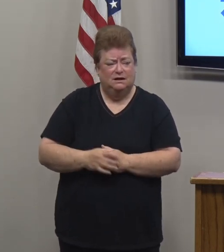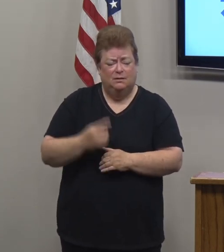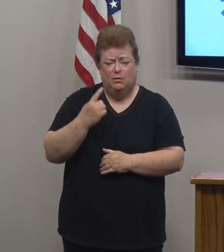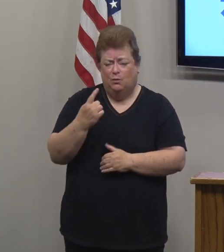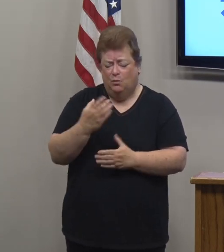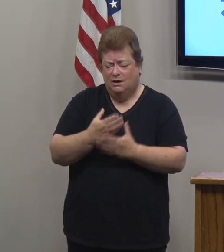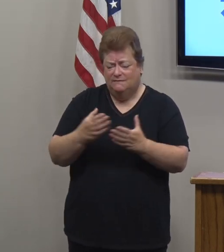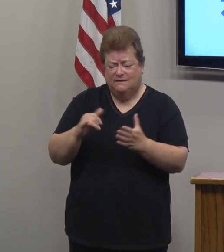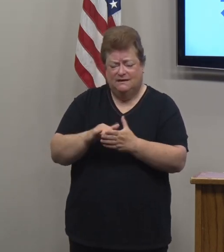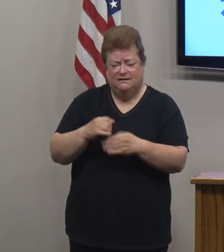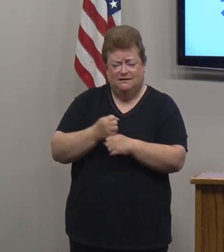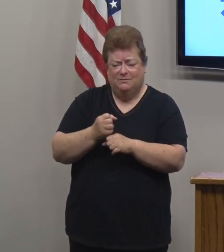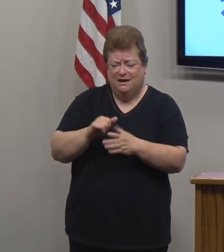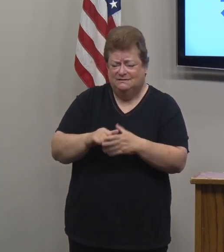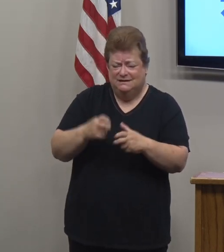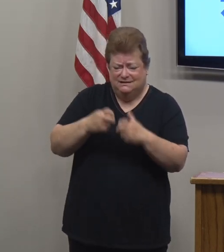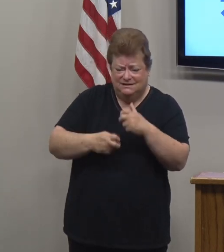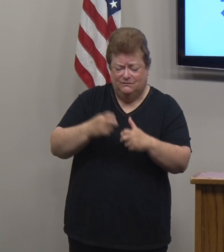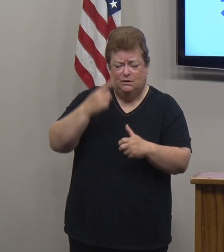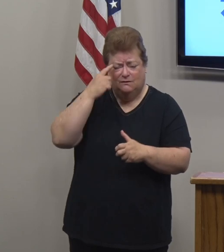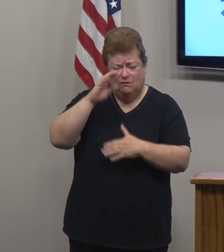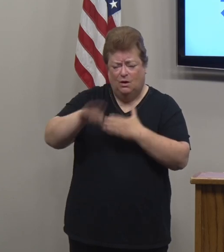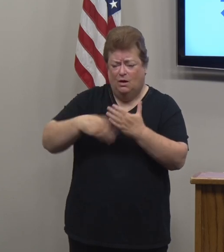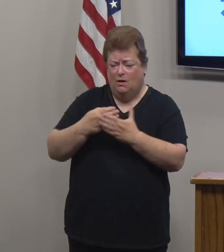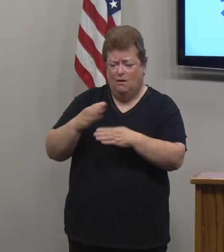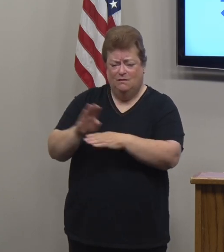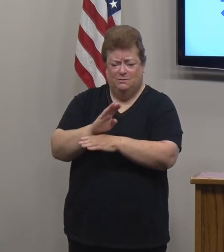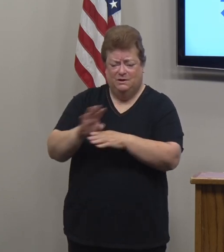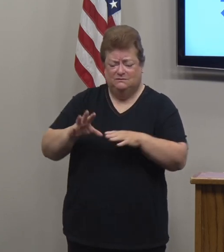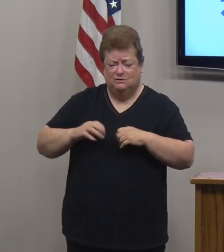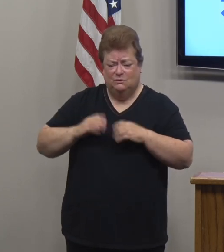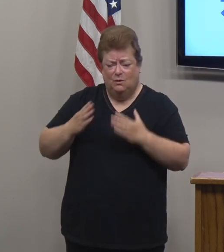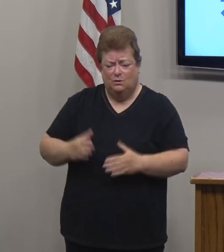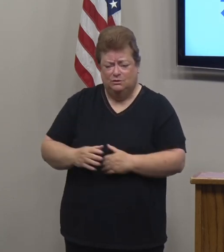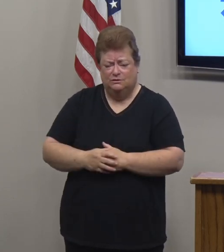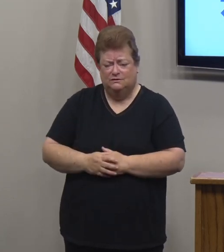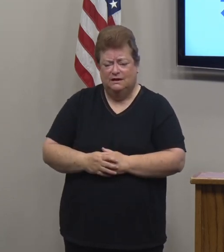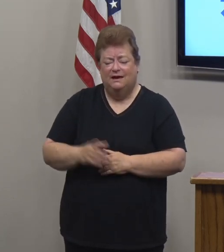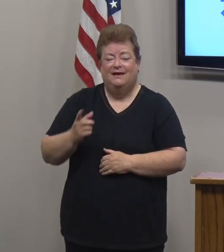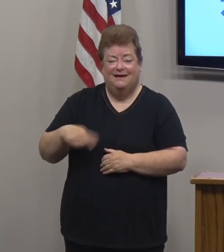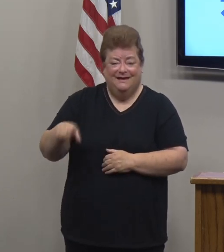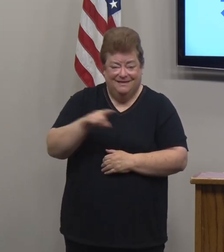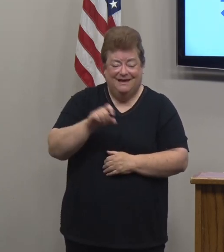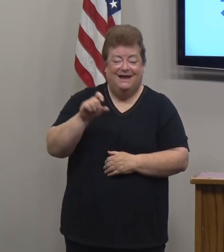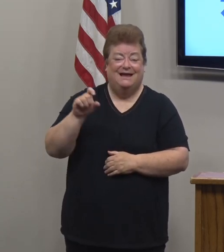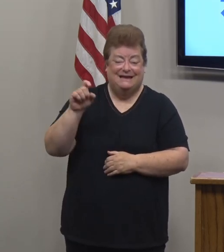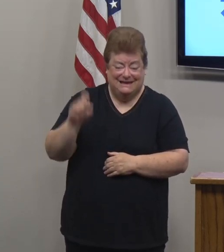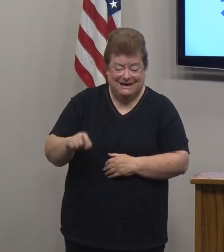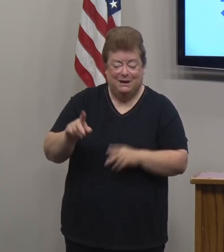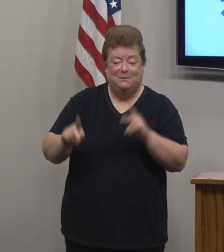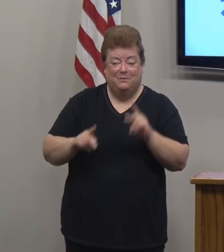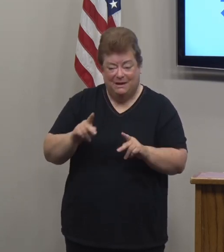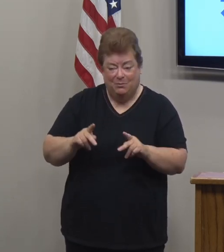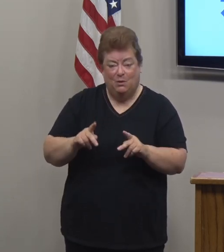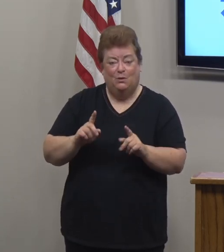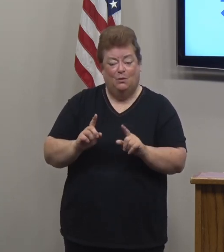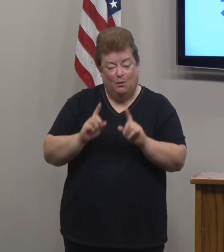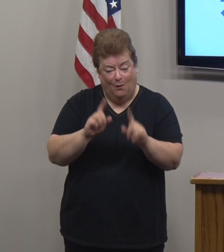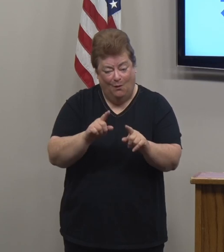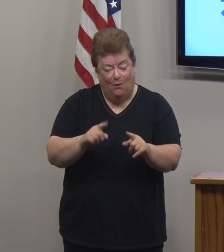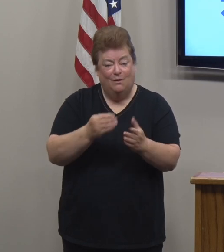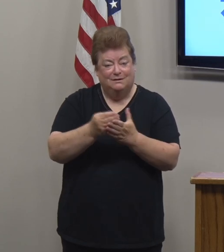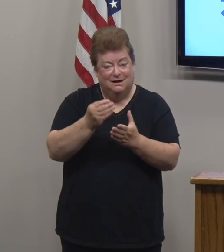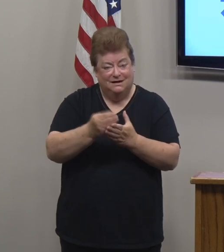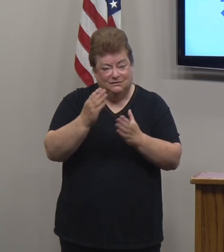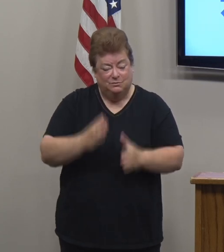really difficult for these business owners is that they need patrons. They need their customers to help